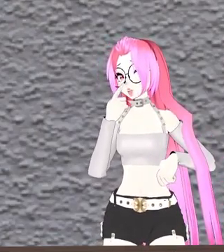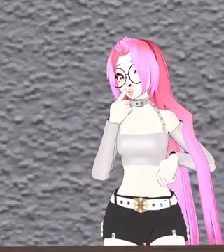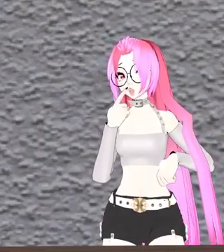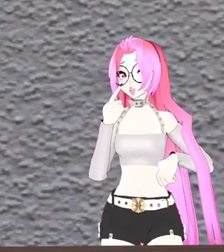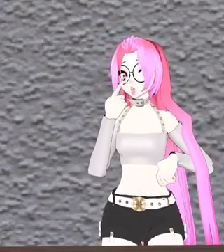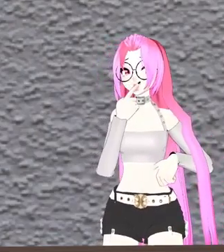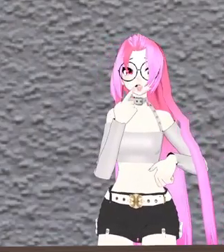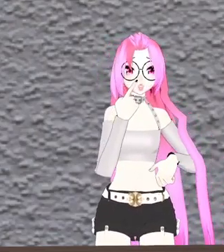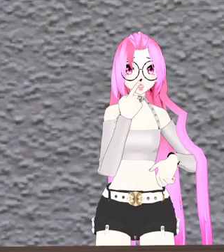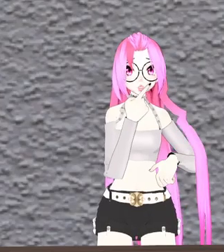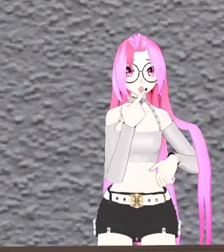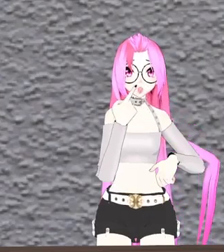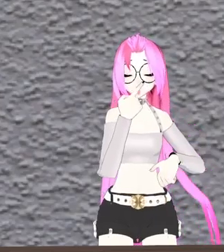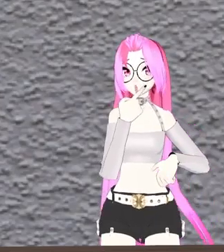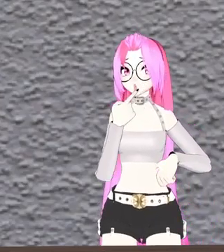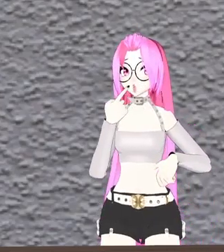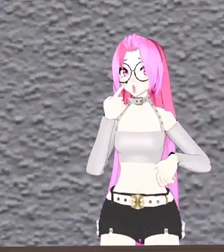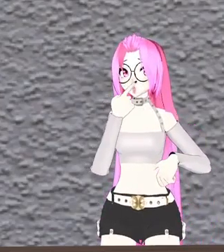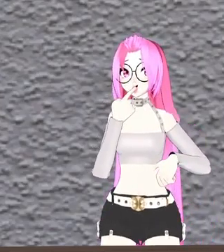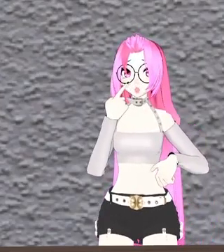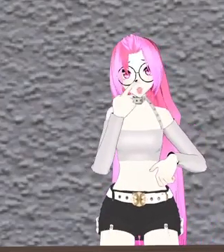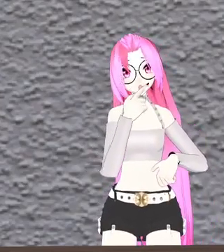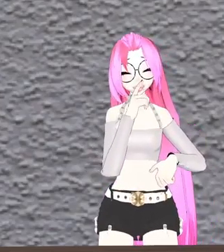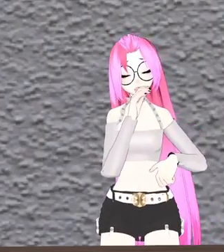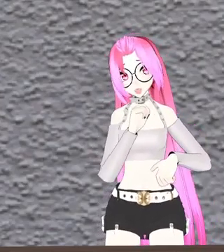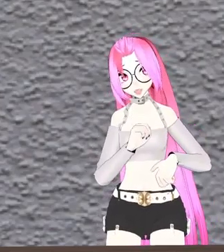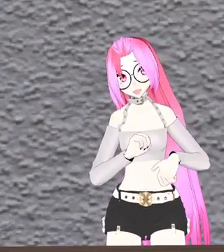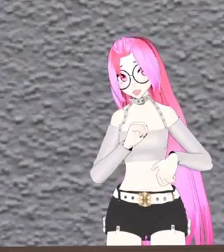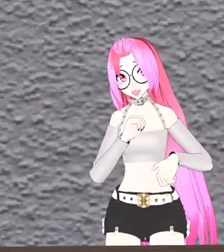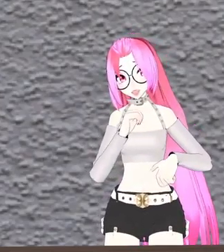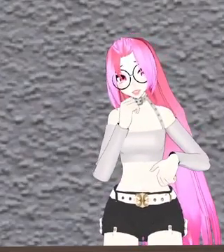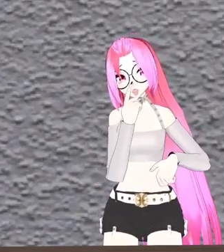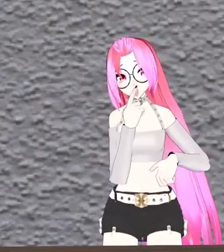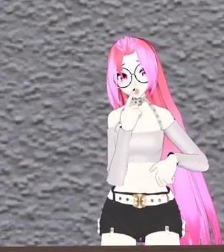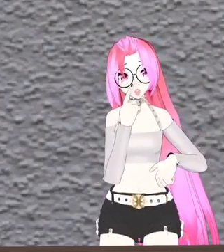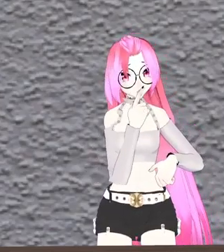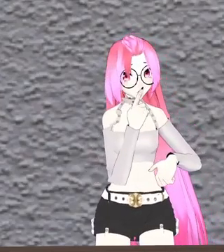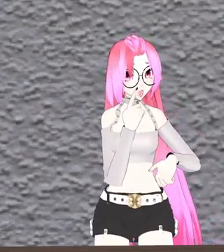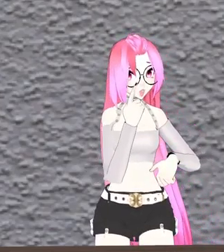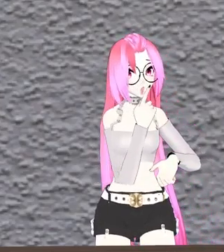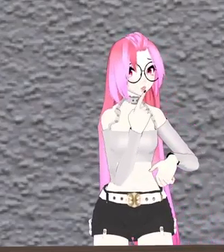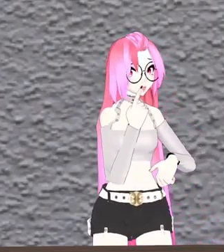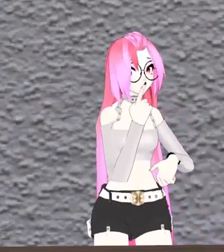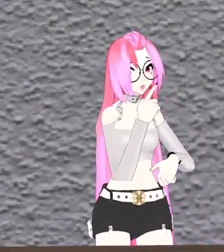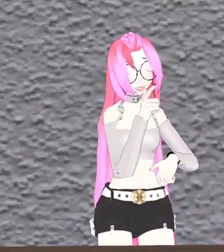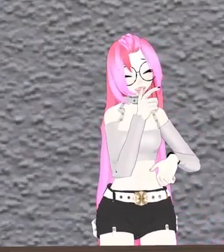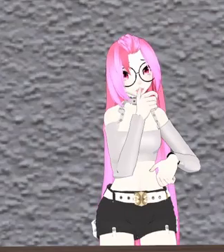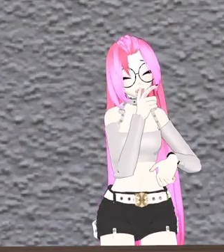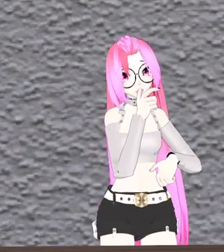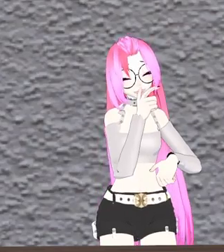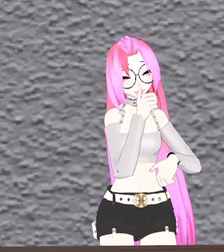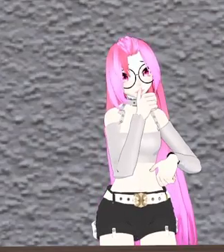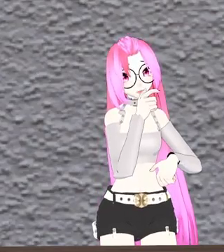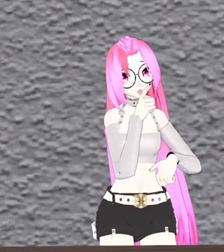circles around your lips. Who? Who? This is really old. You're not going to see that a lot, but this is how you say who. So who?